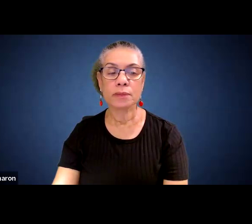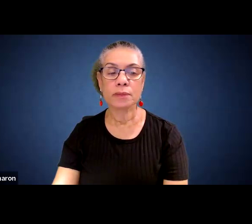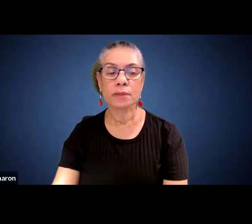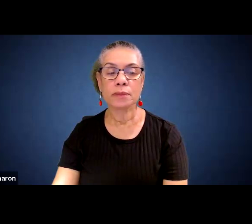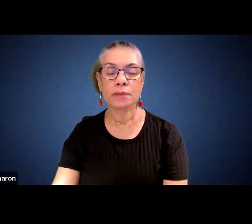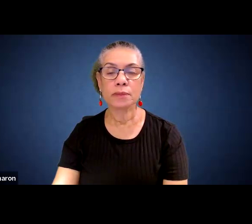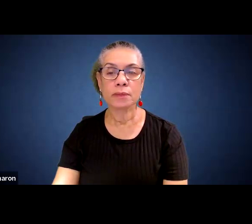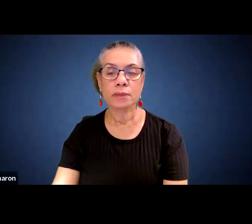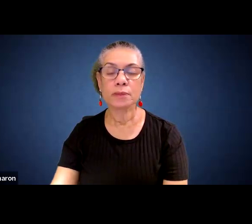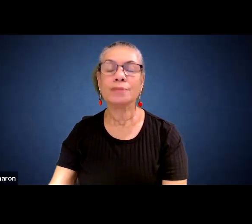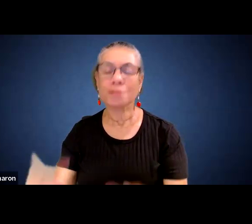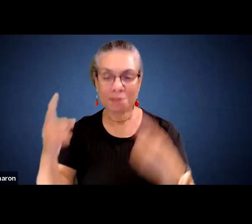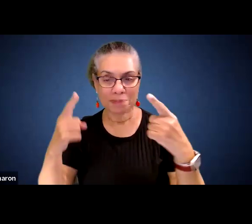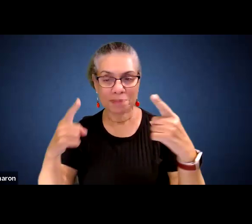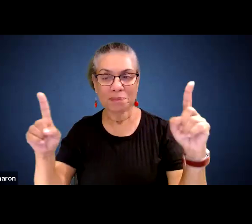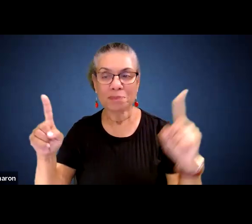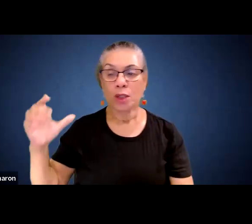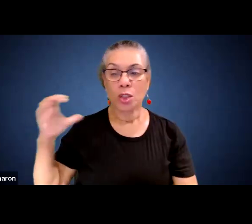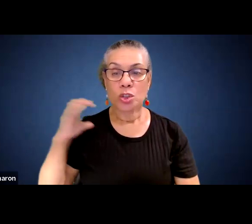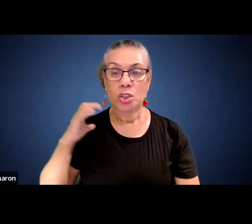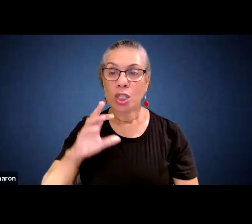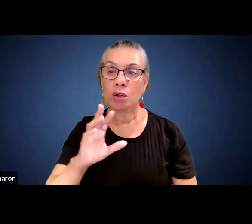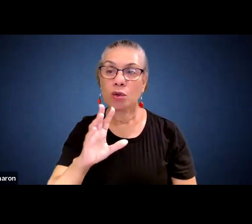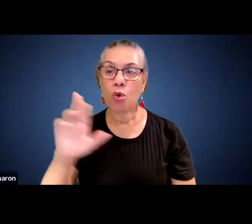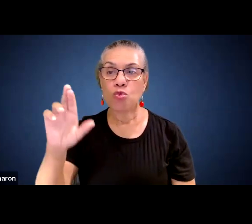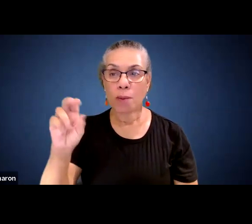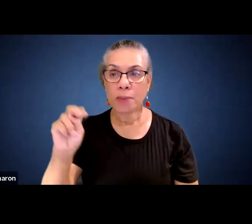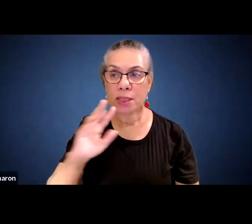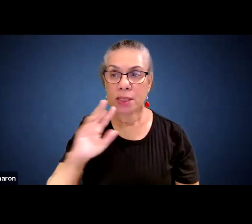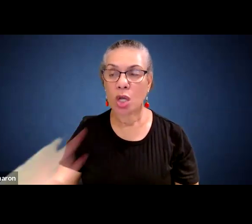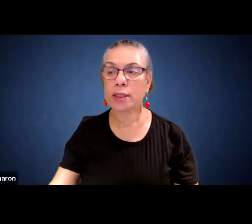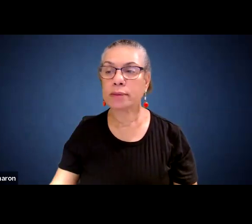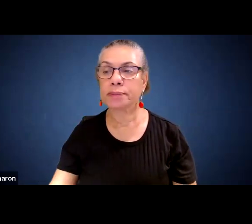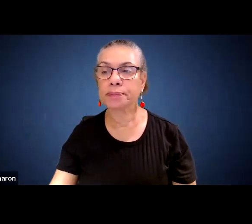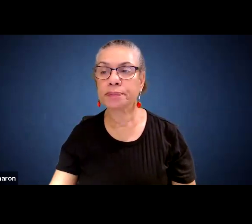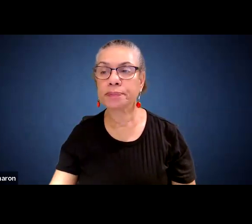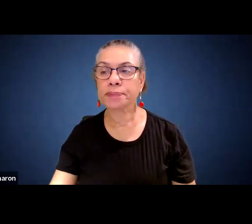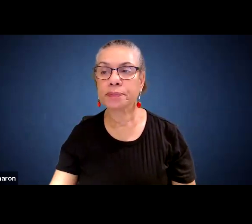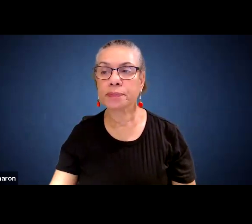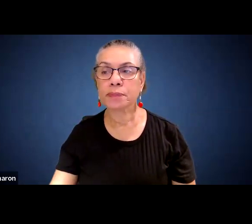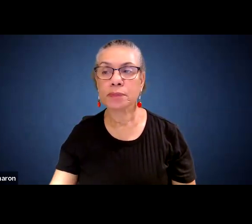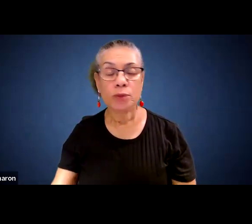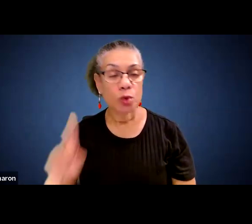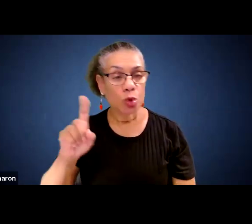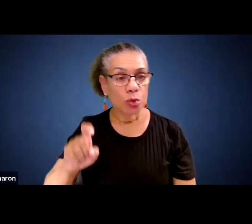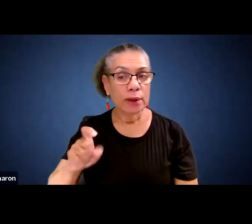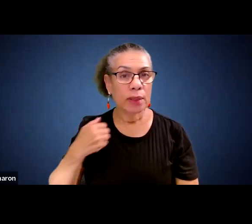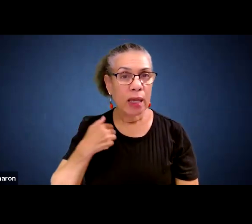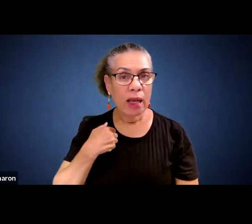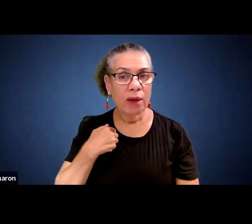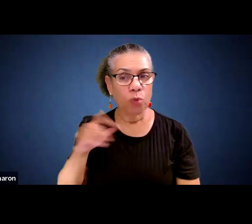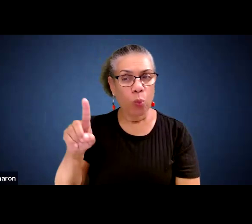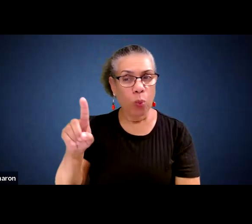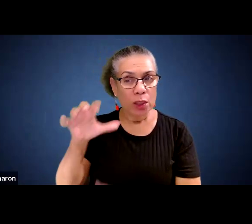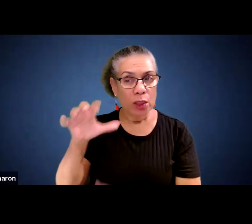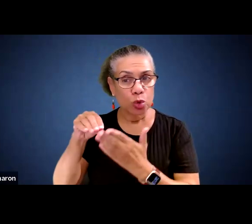Could it be, would it always have to be 100 students every year? Could it be 100 and then 50 or, and then, I